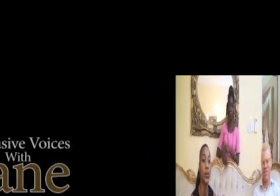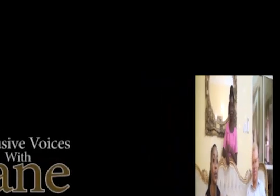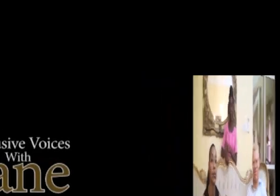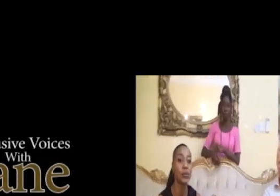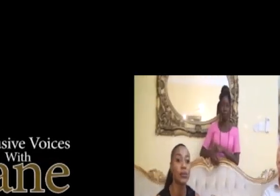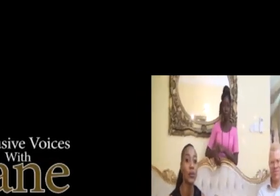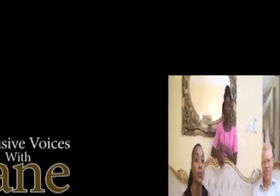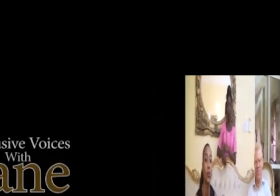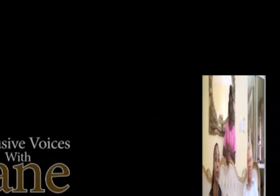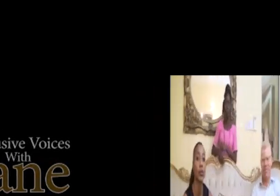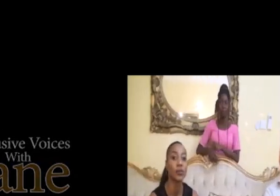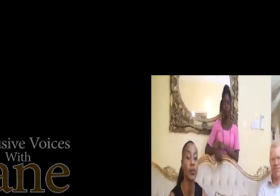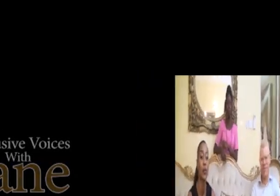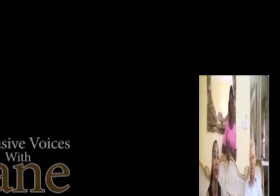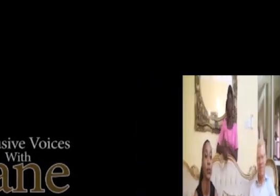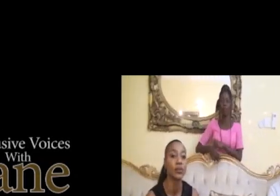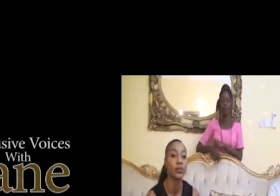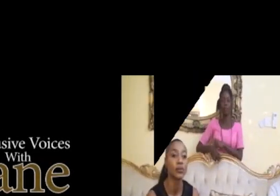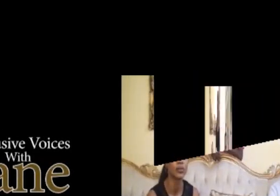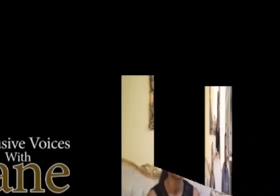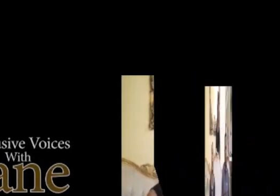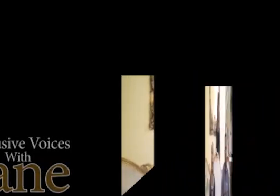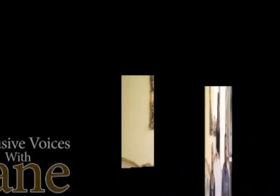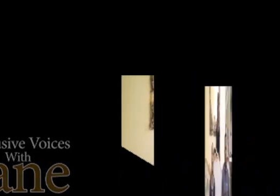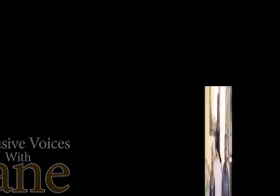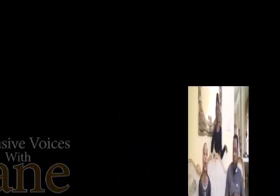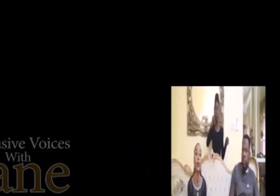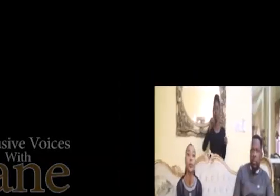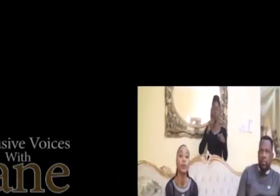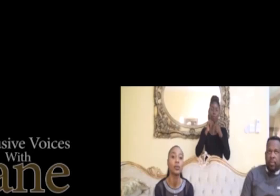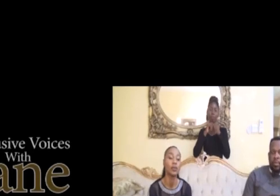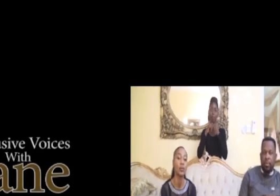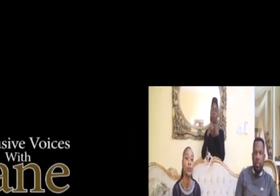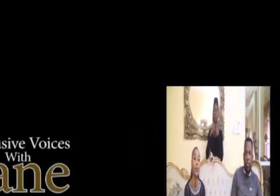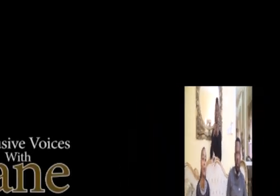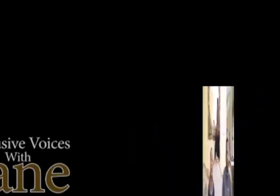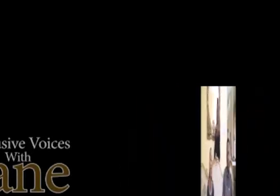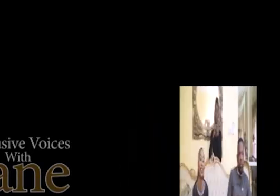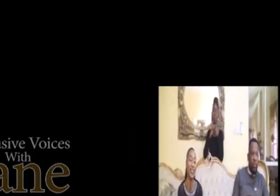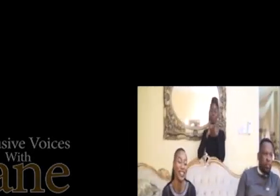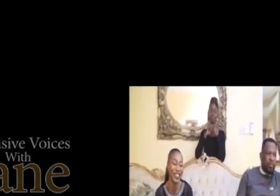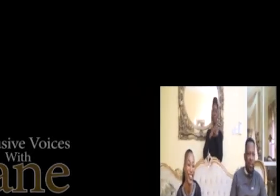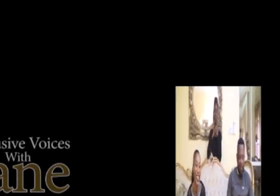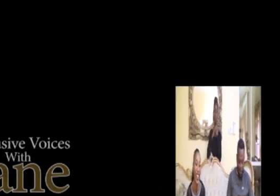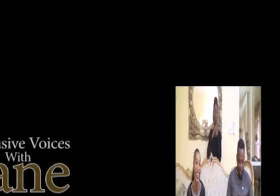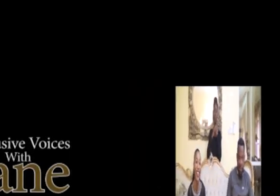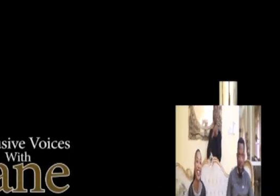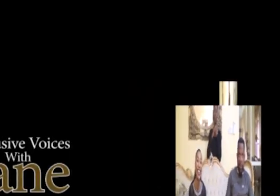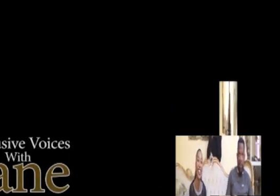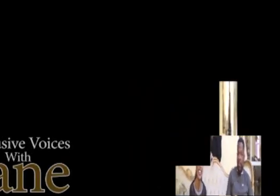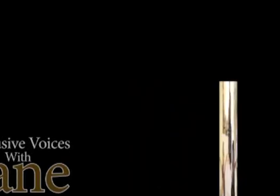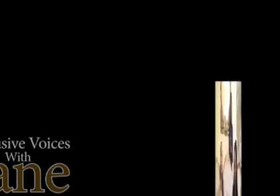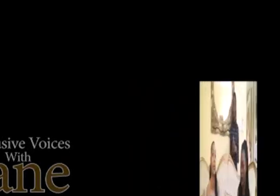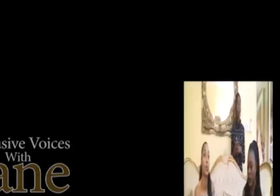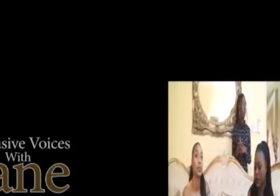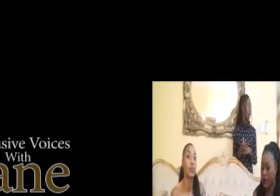I never thought I'd ever want somebody much as I want you. I never thought I'd